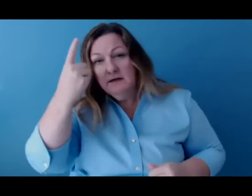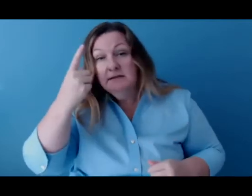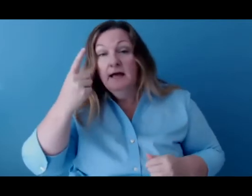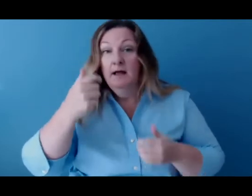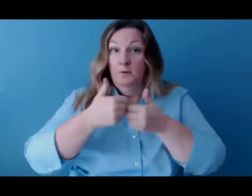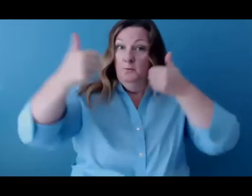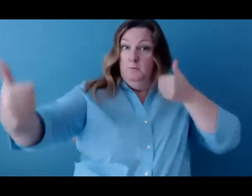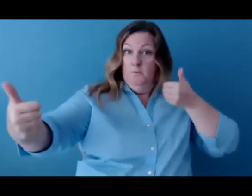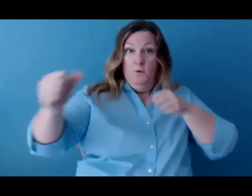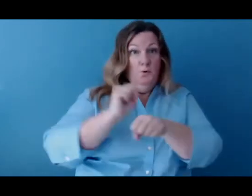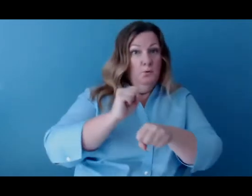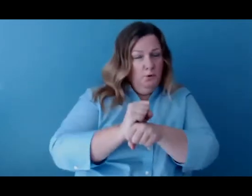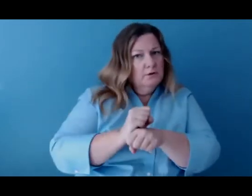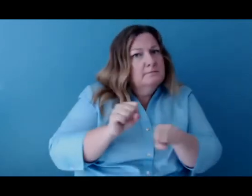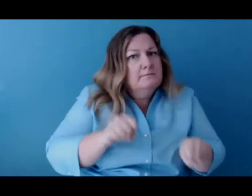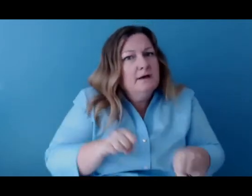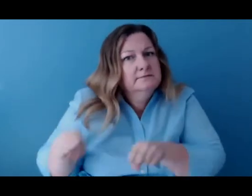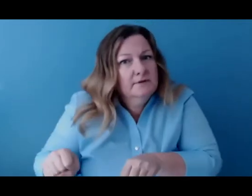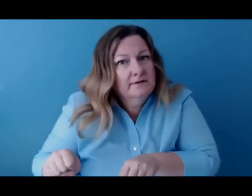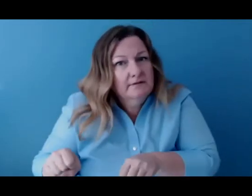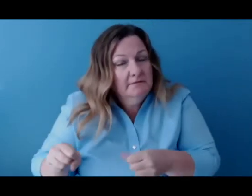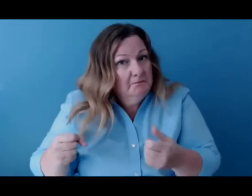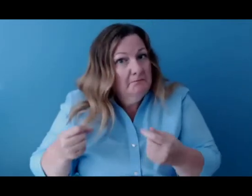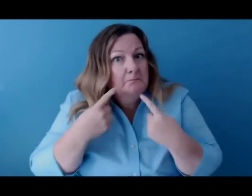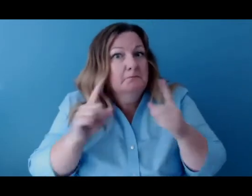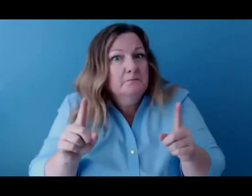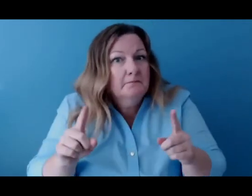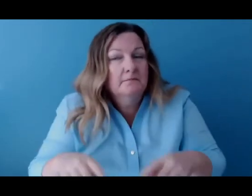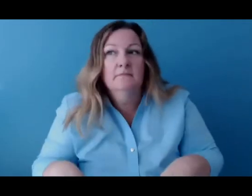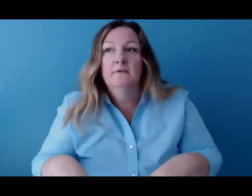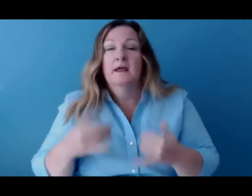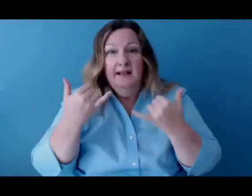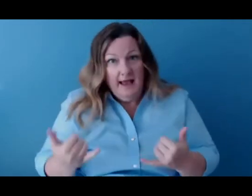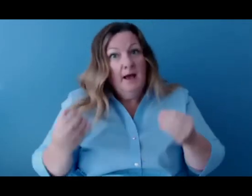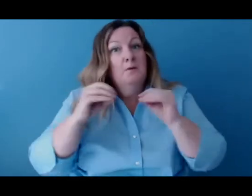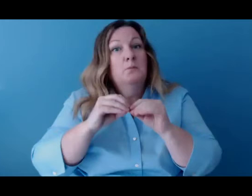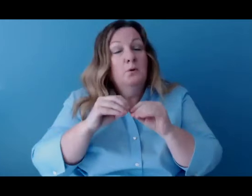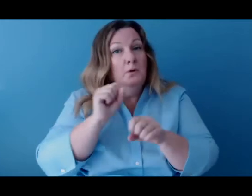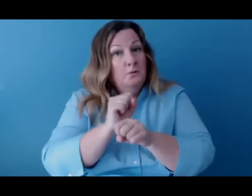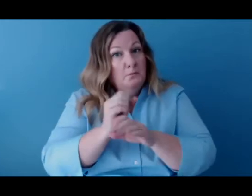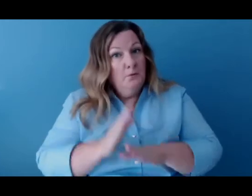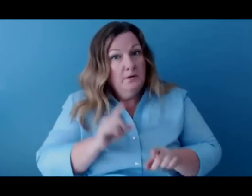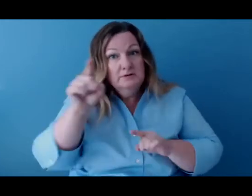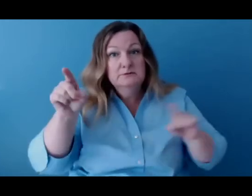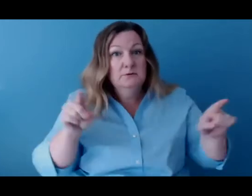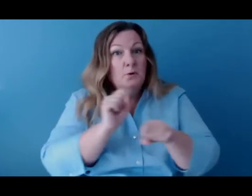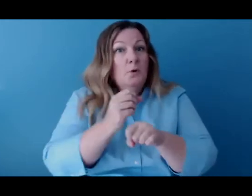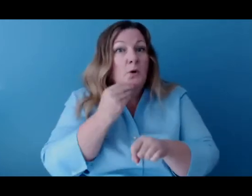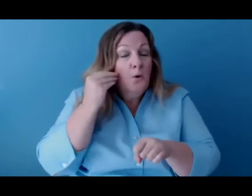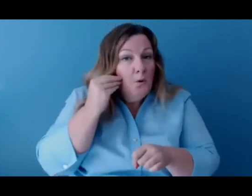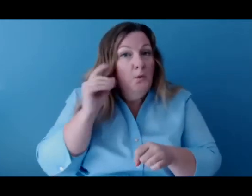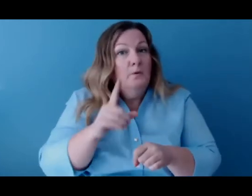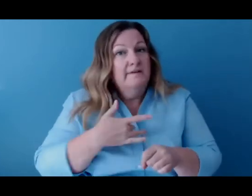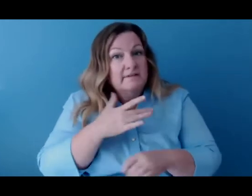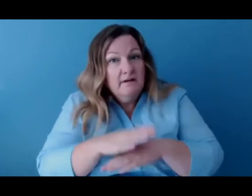more doable, that we're able to have employees work from home or a more comfortable situation for them, and they're contributing.